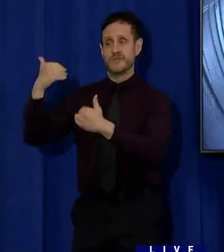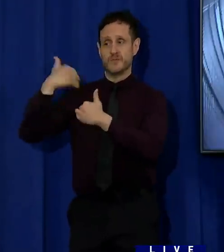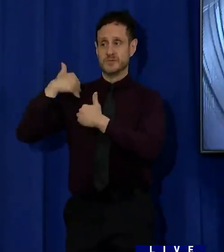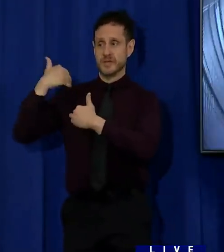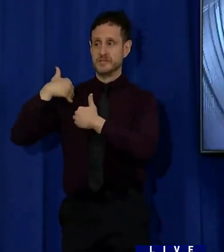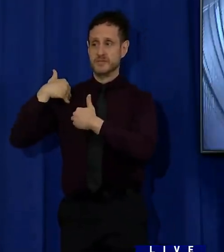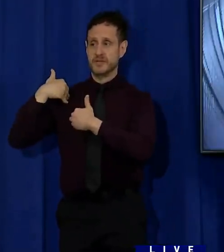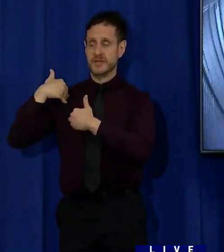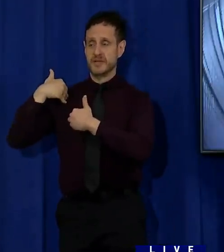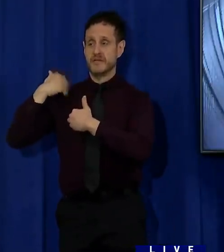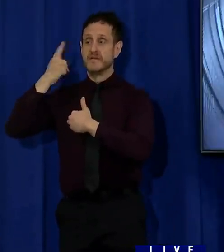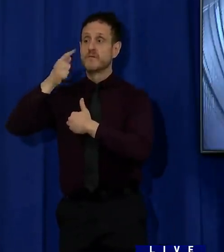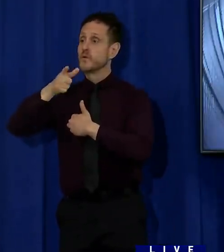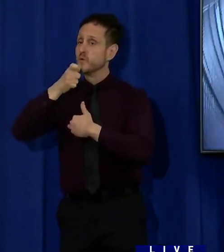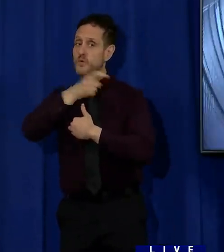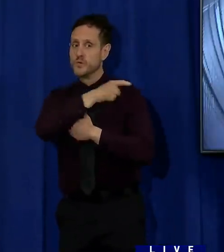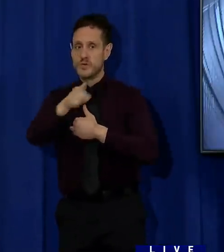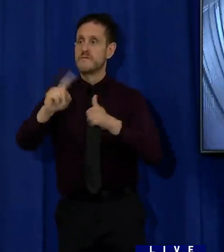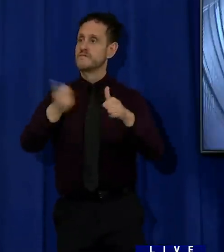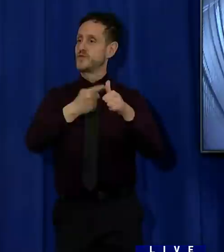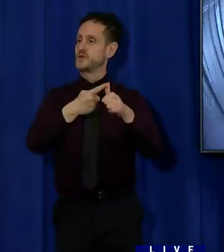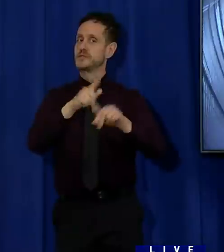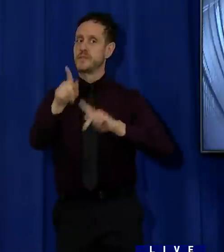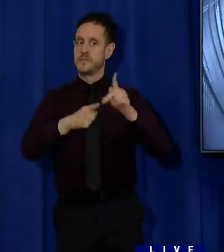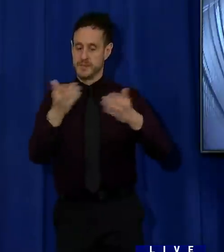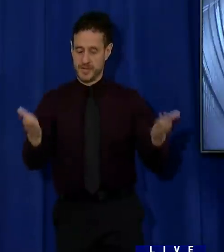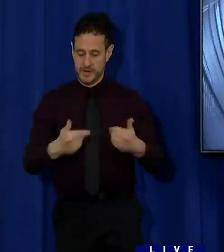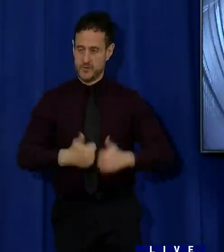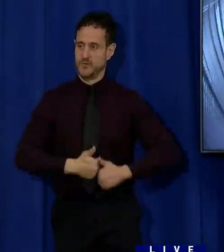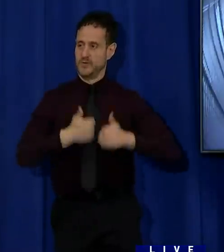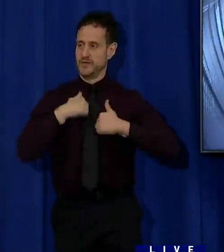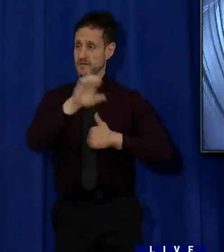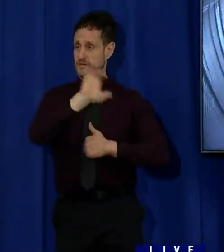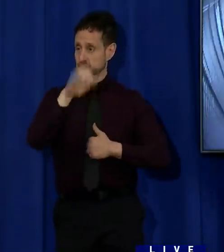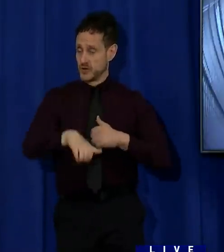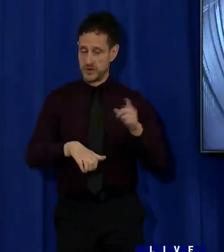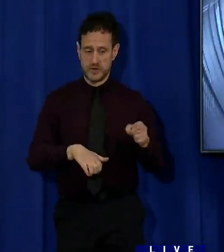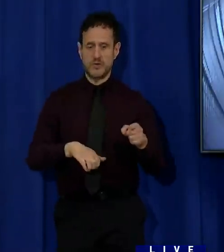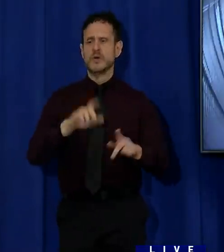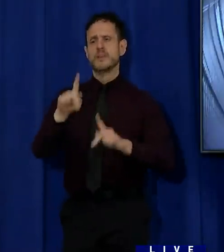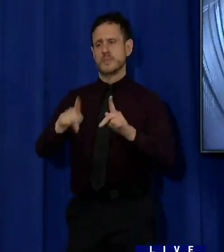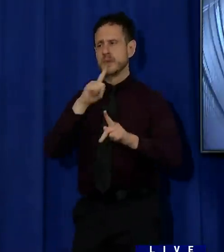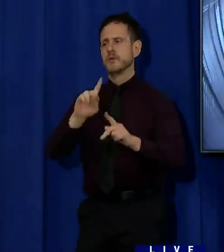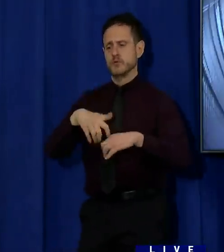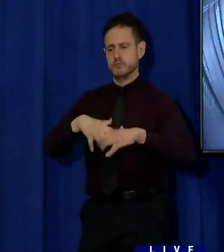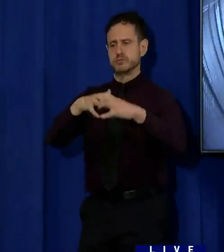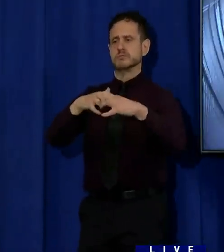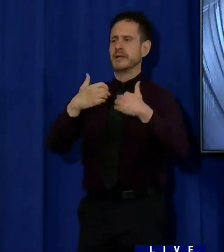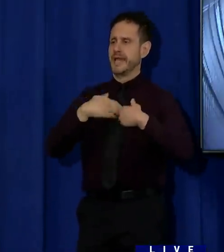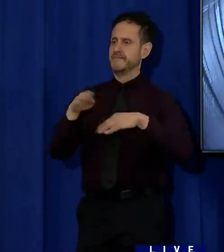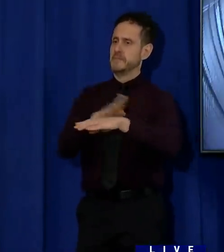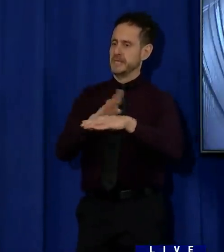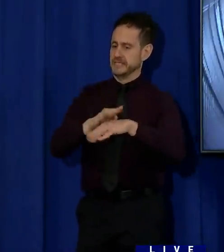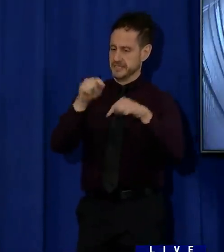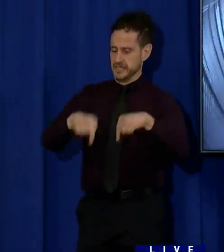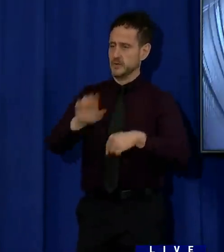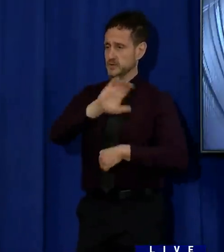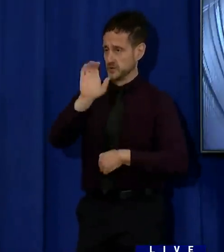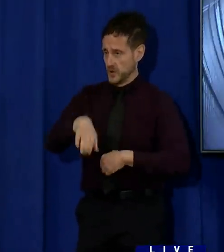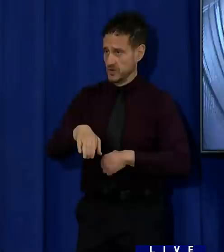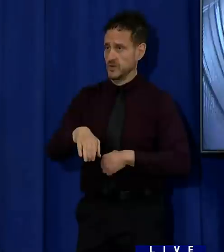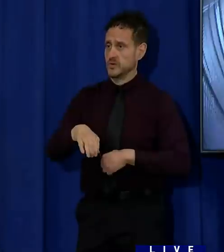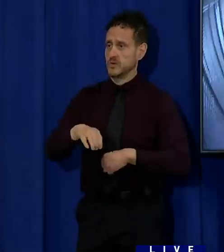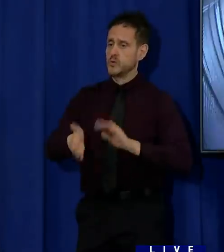responsibility to the citizens first in the city of Chicago, to the business owners that set up their shops in the city of